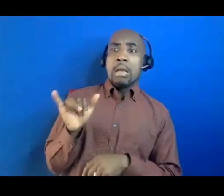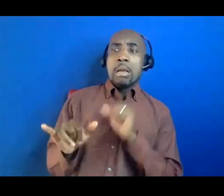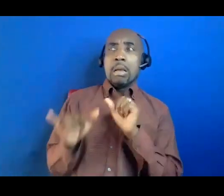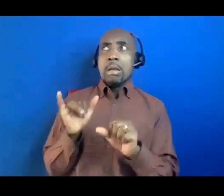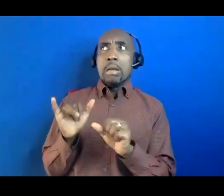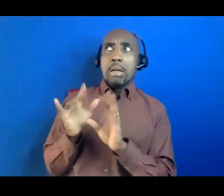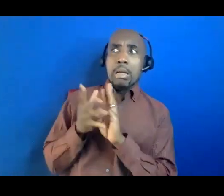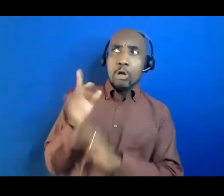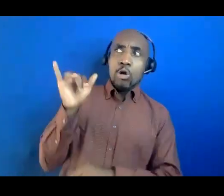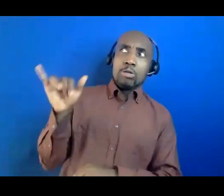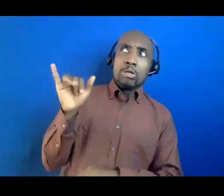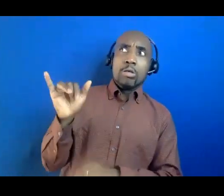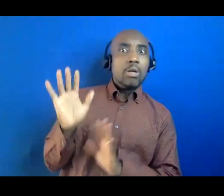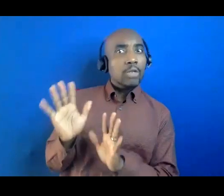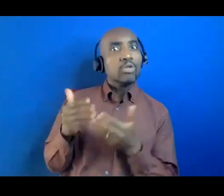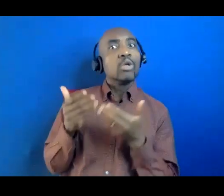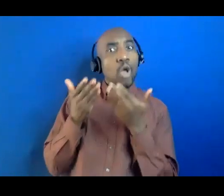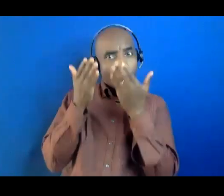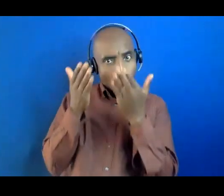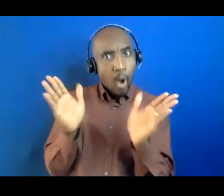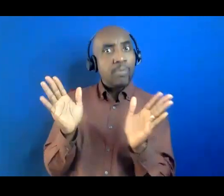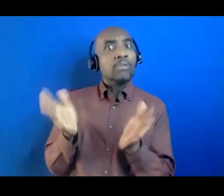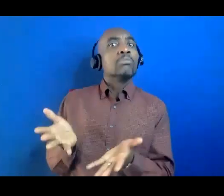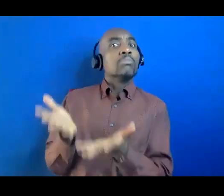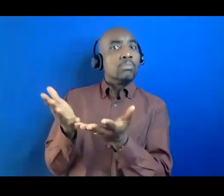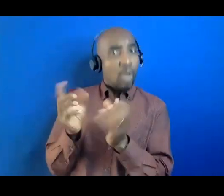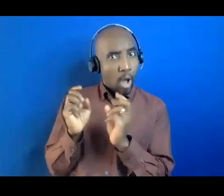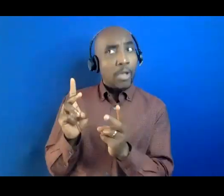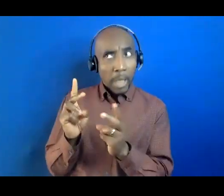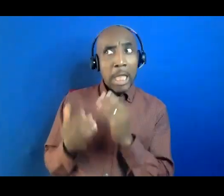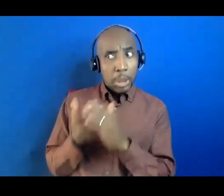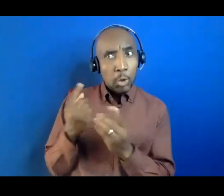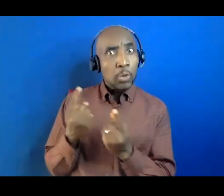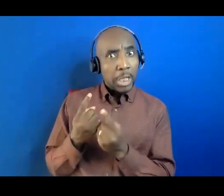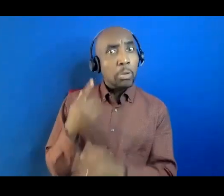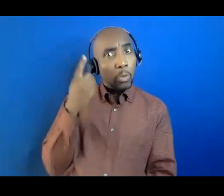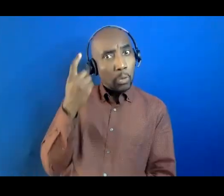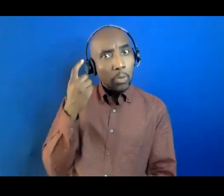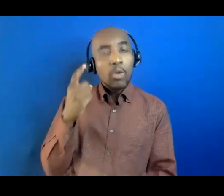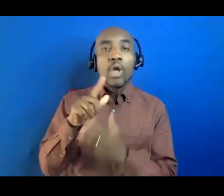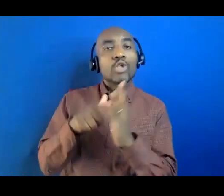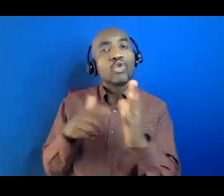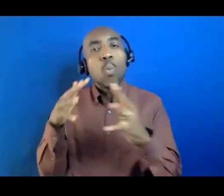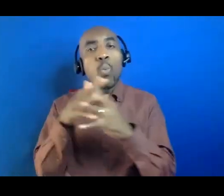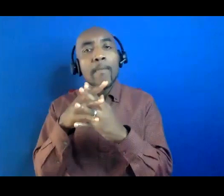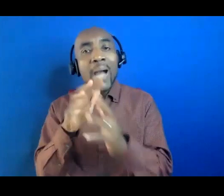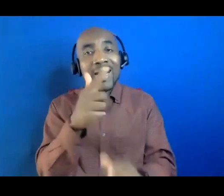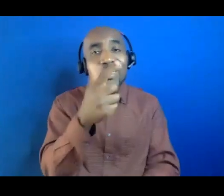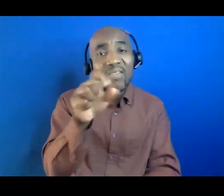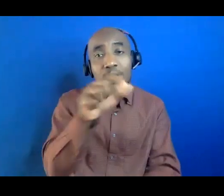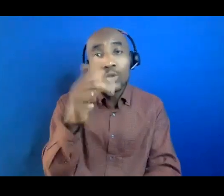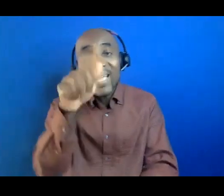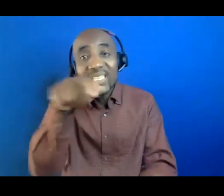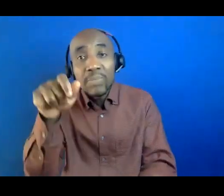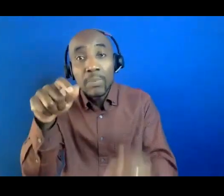God, because they had to be open to God doing a new thing. And when John Wimber met with that group of 70 to 80 people